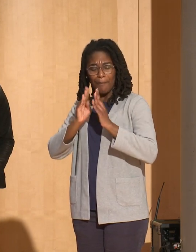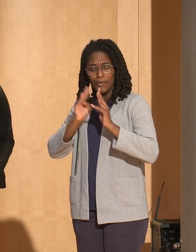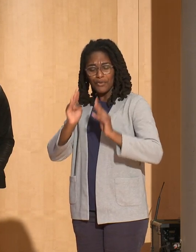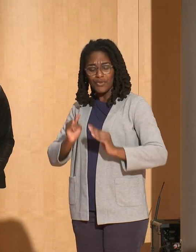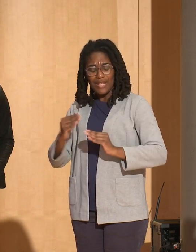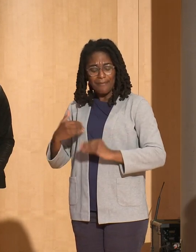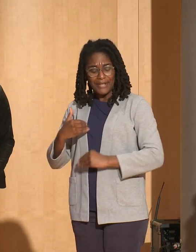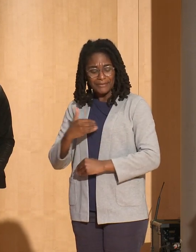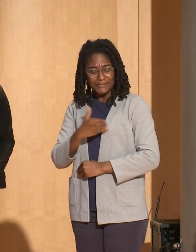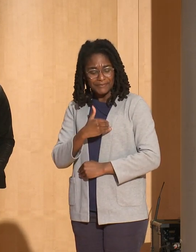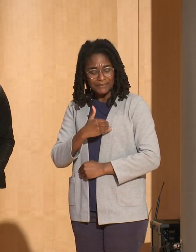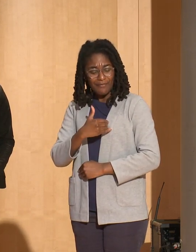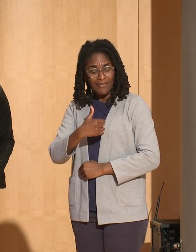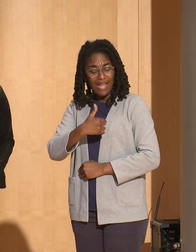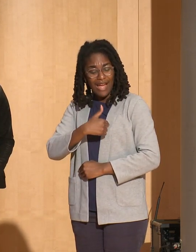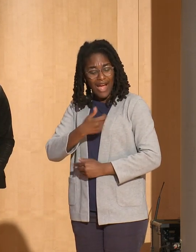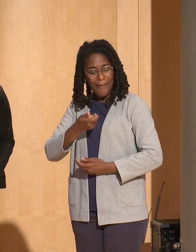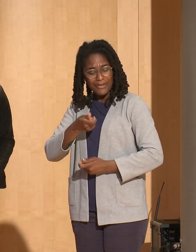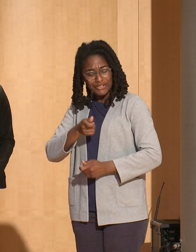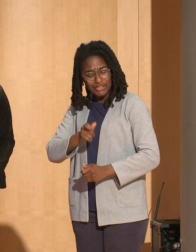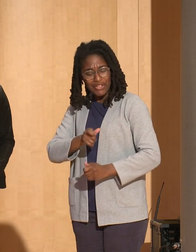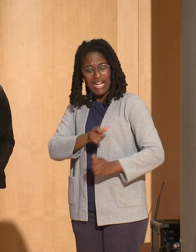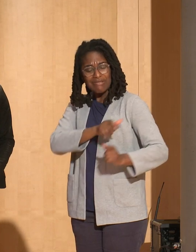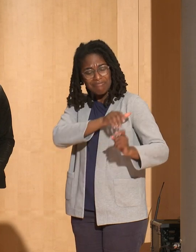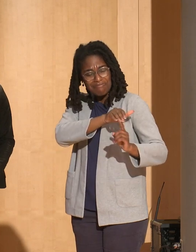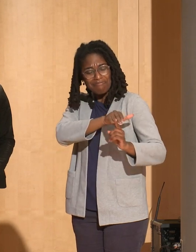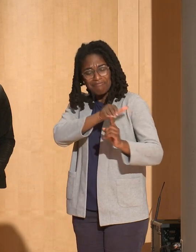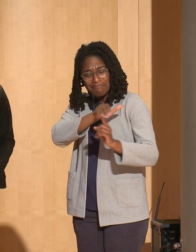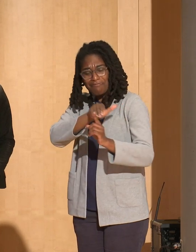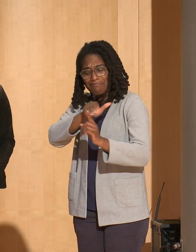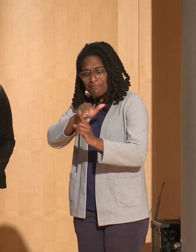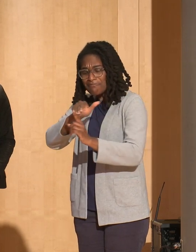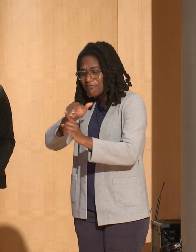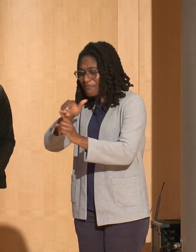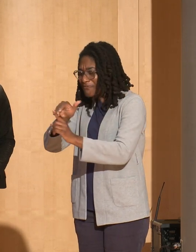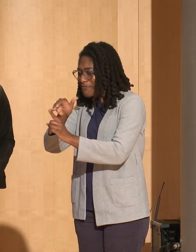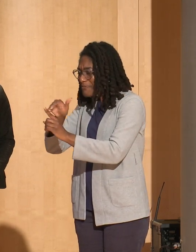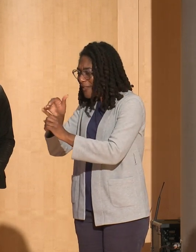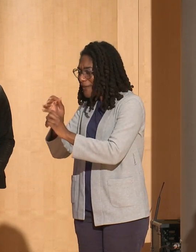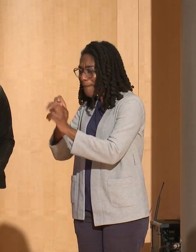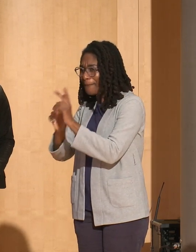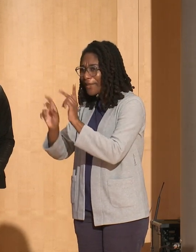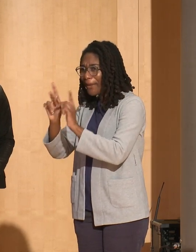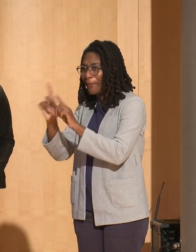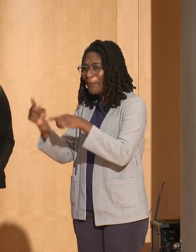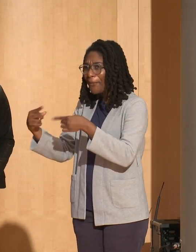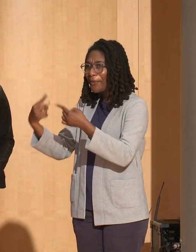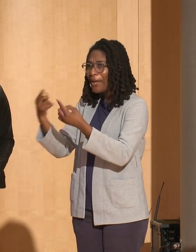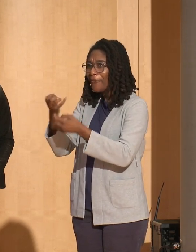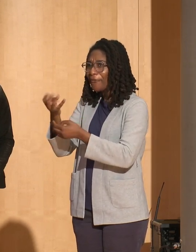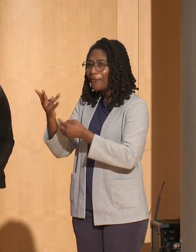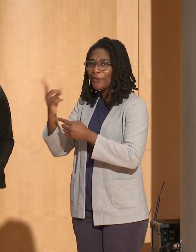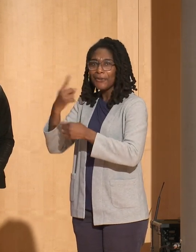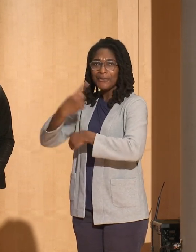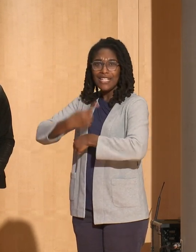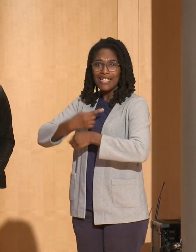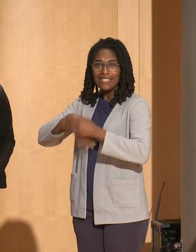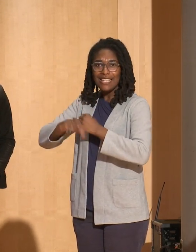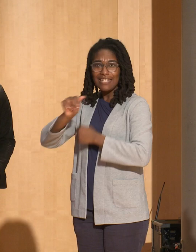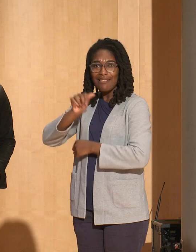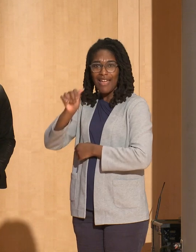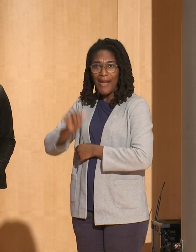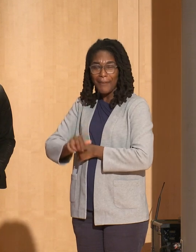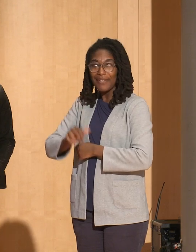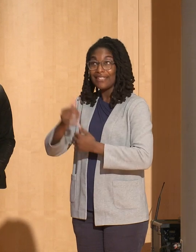been putting the feet to the sidewalk over the past few days in Annapolis and today